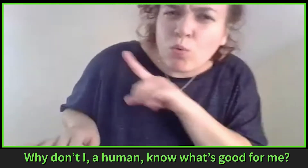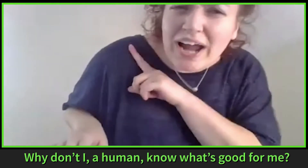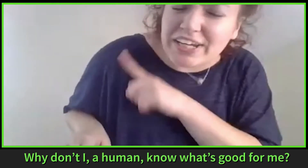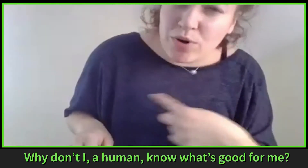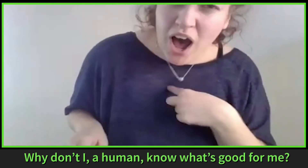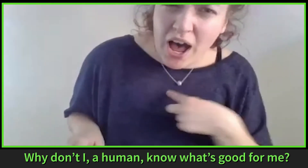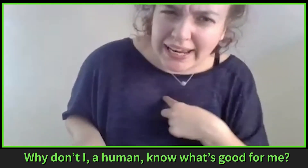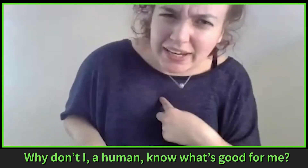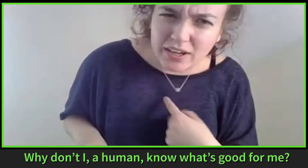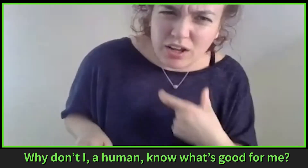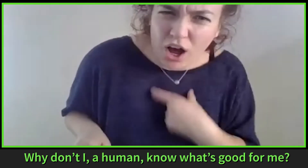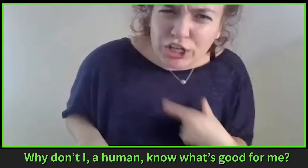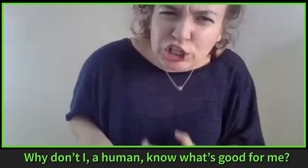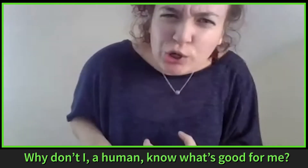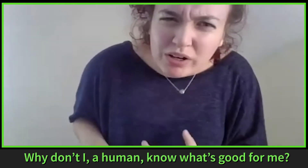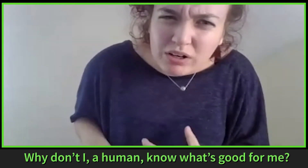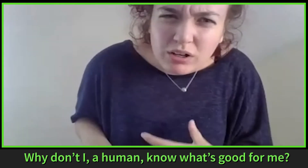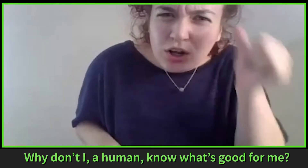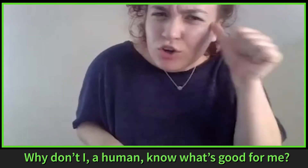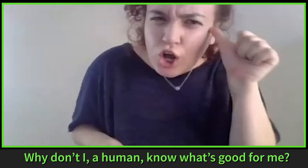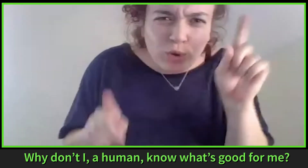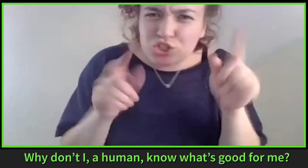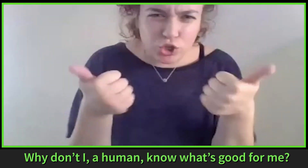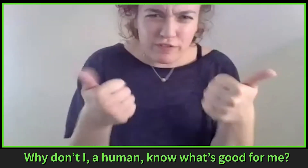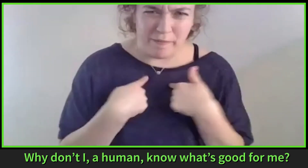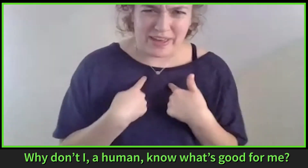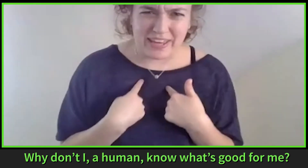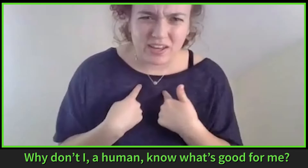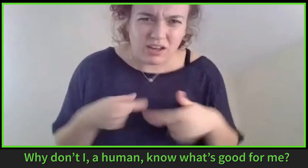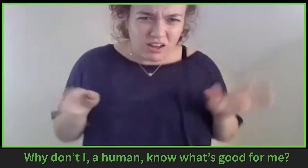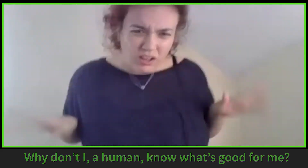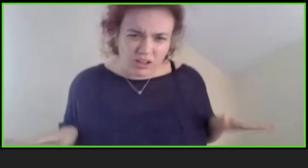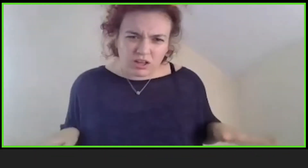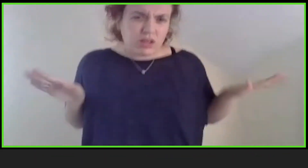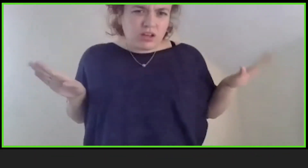Why don't I, a human, know what's good for me?